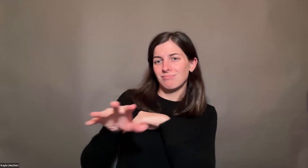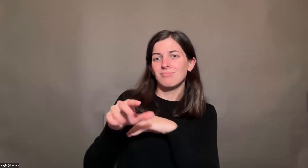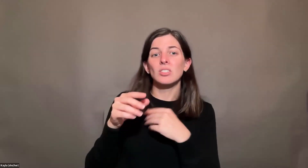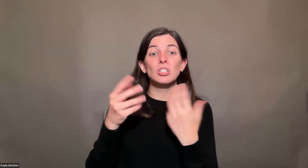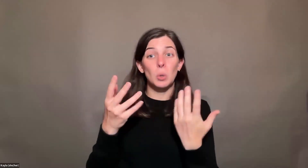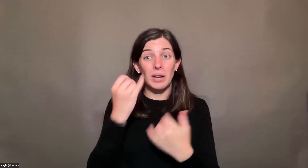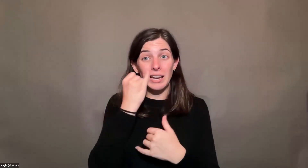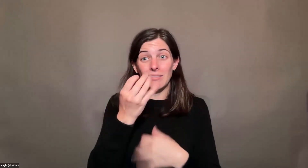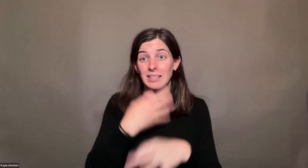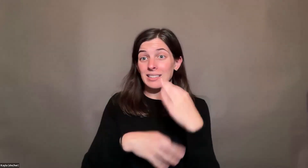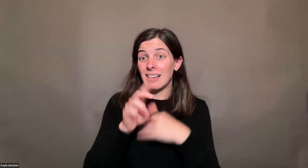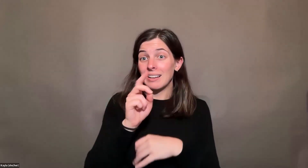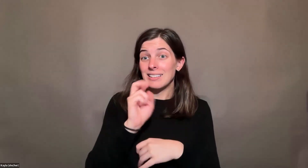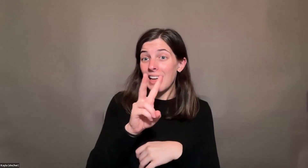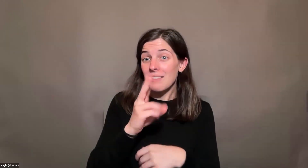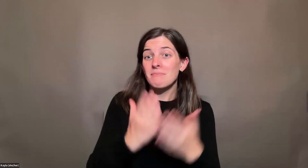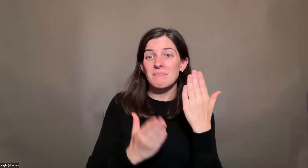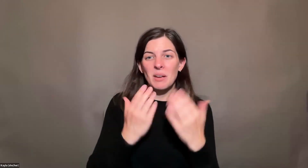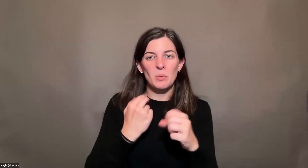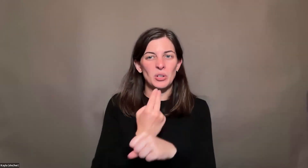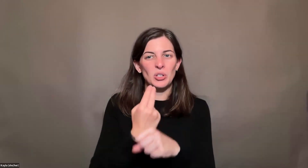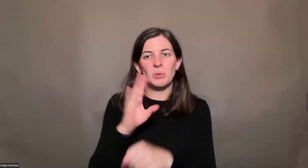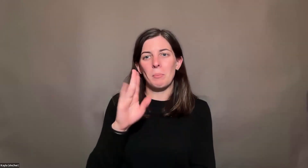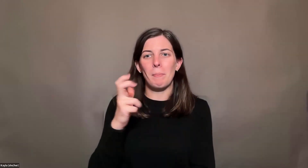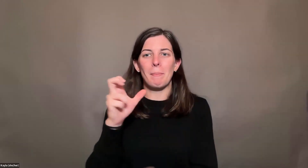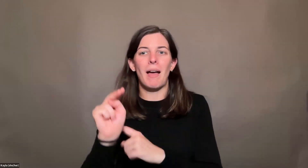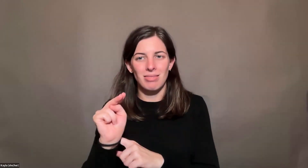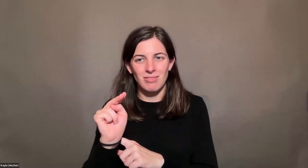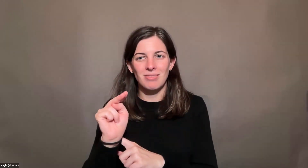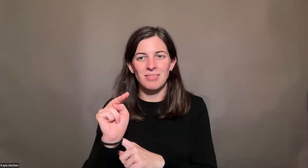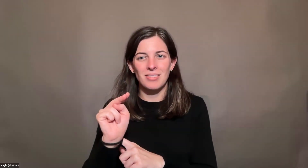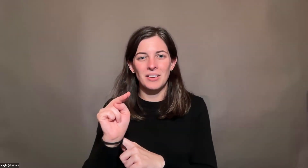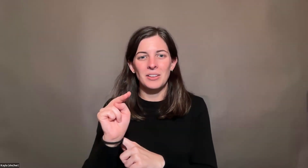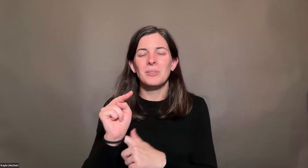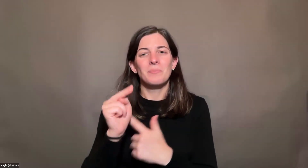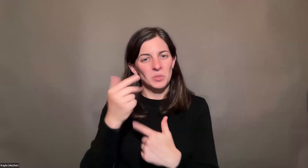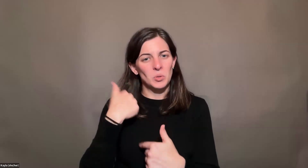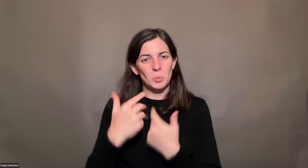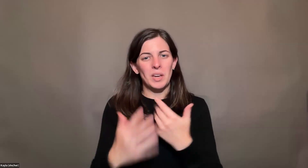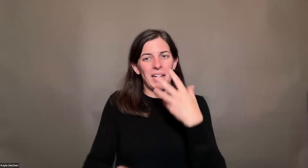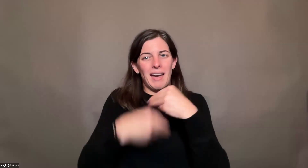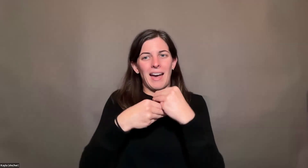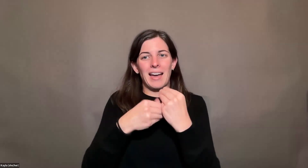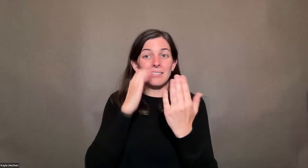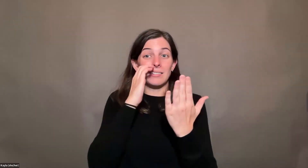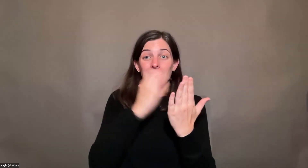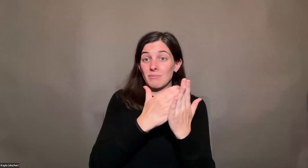can actually writing some button. So when we are actually adding some image, then I can then at that level,